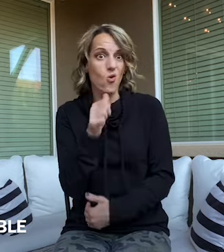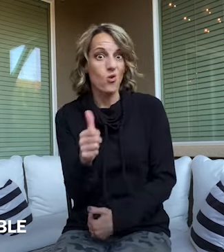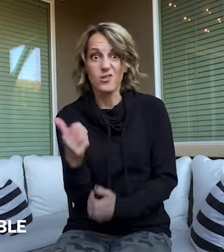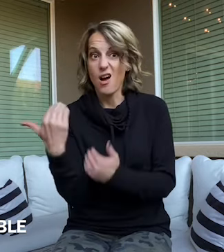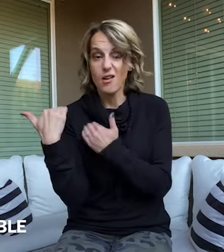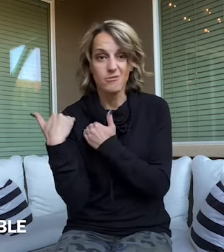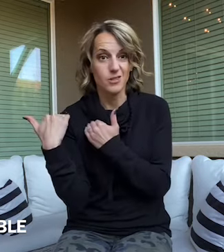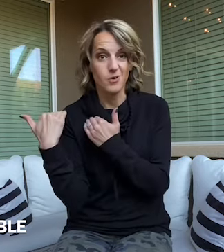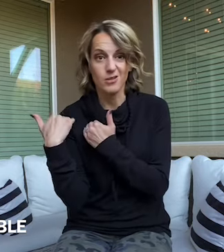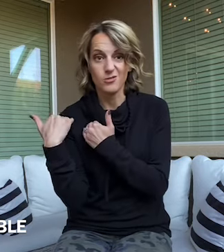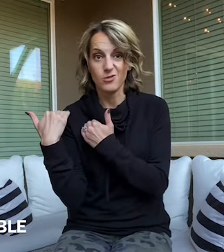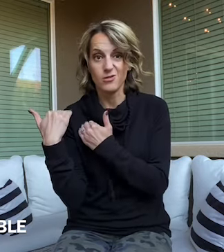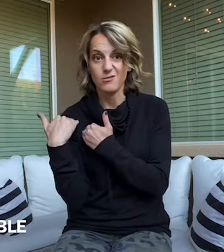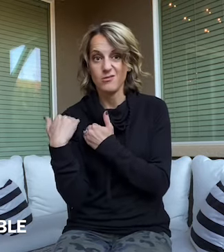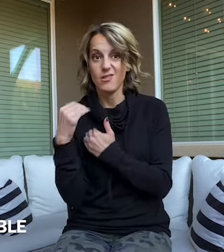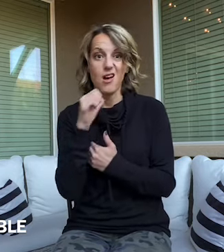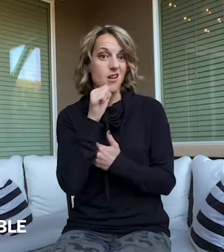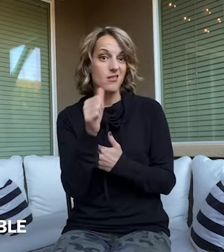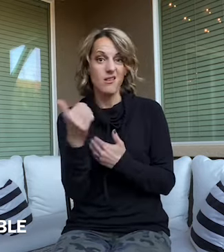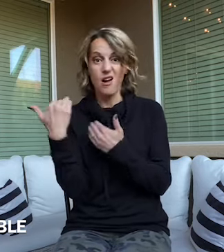or not responsible.